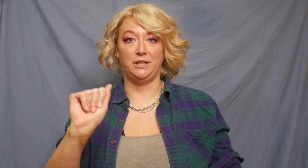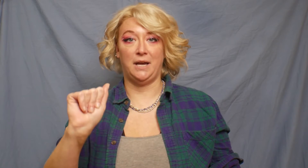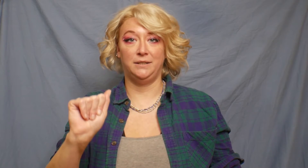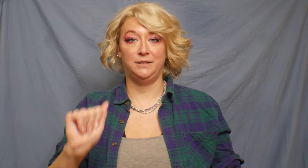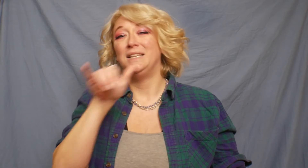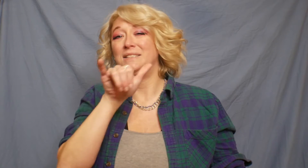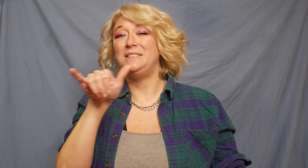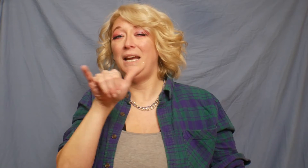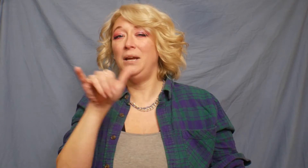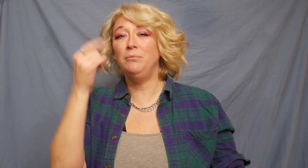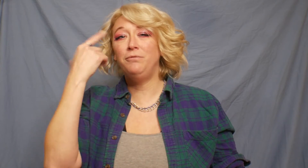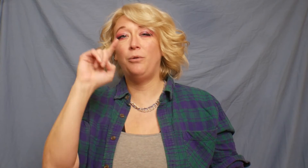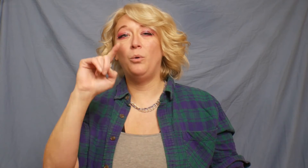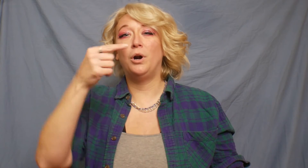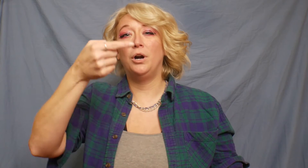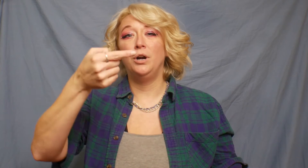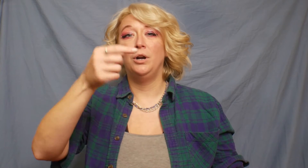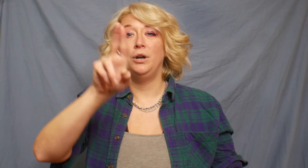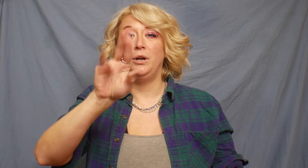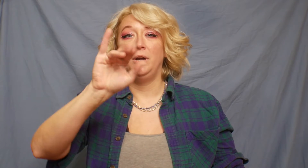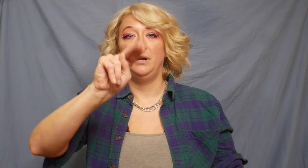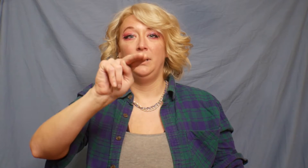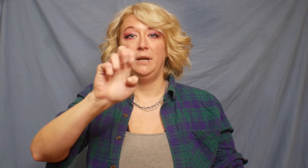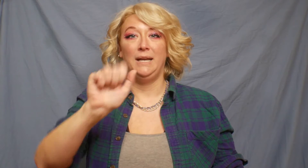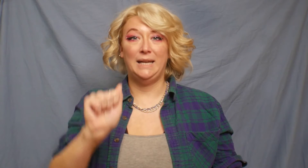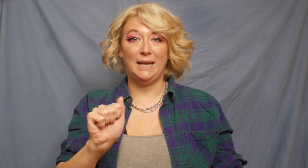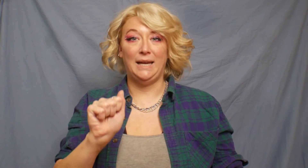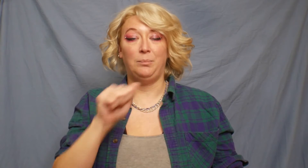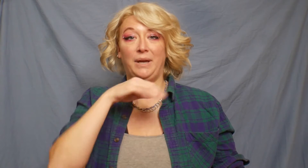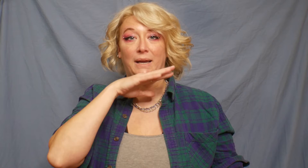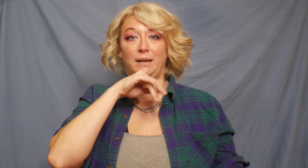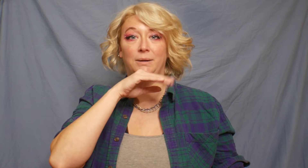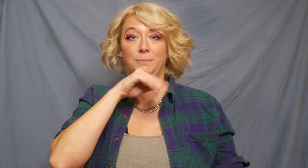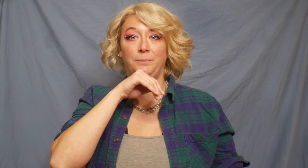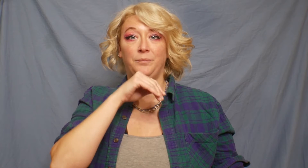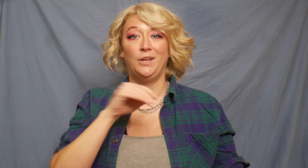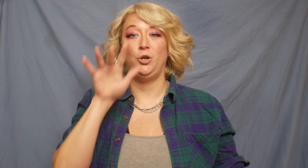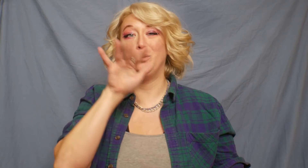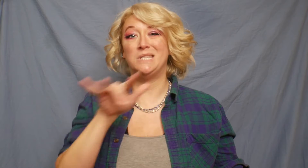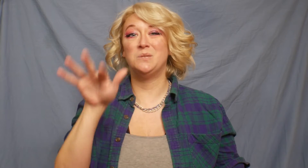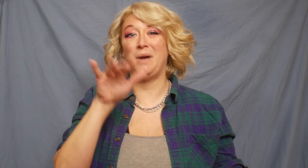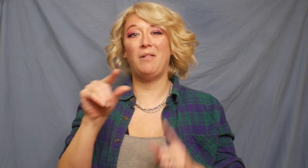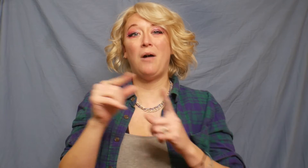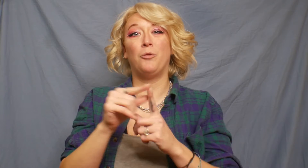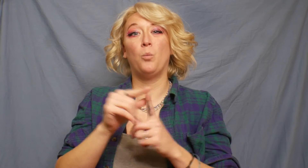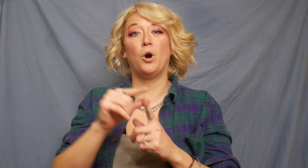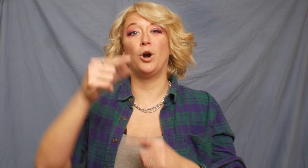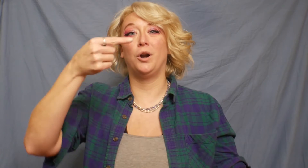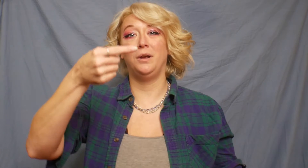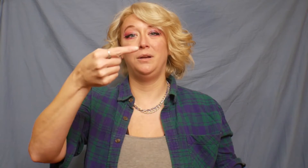Chinchilla. The same for guinea pig. You would spell out the word